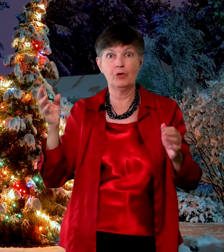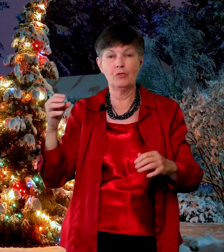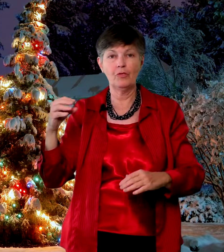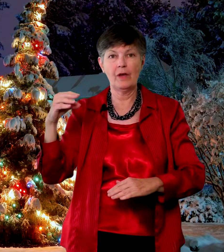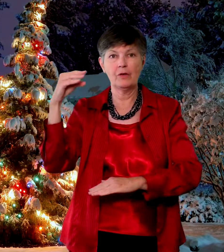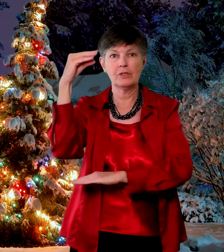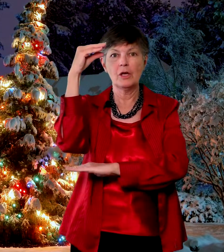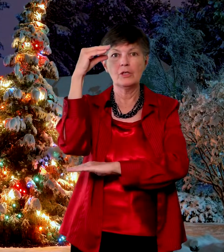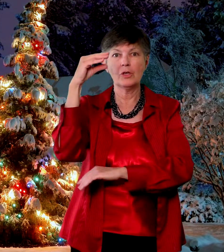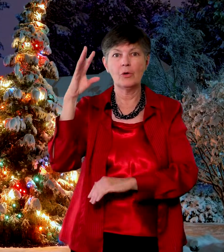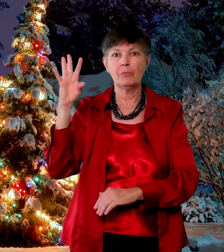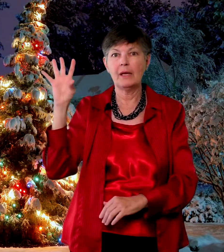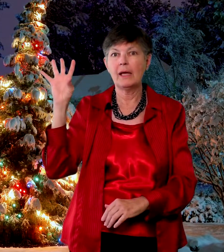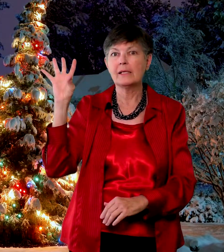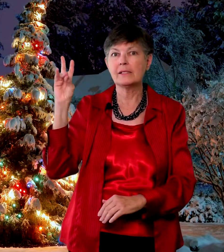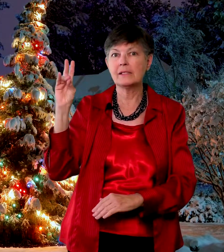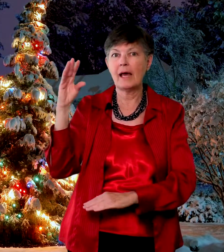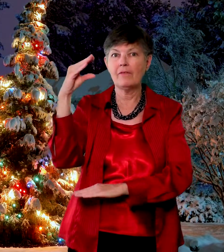beautiful feathers. So it would be 7